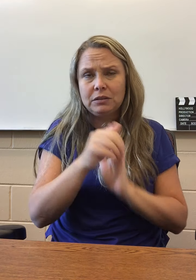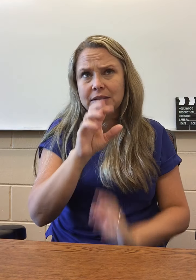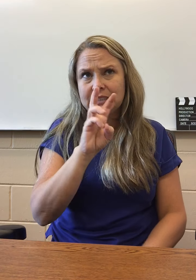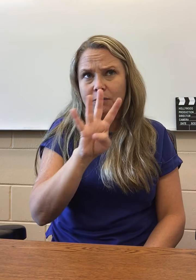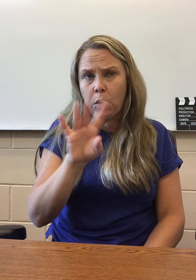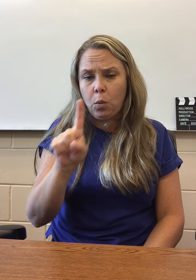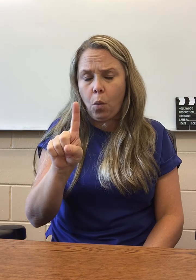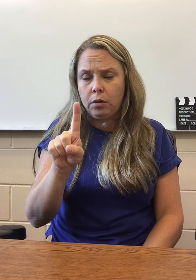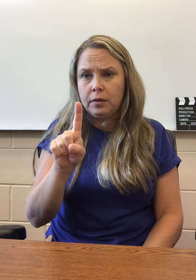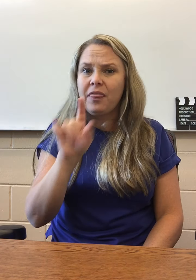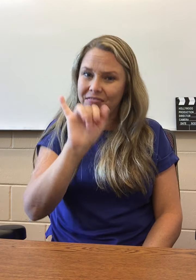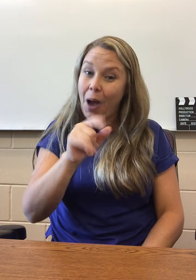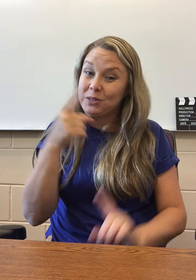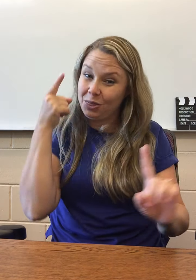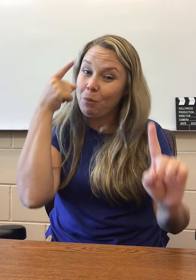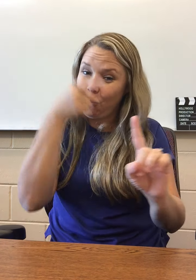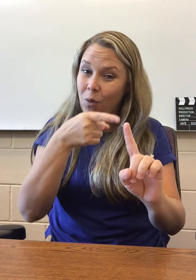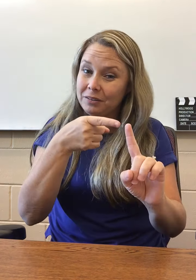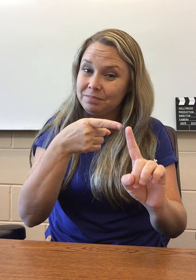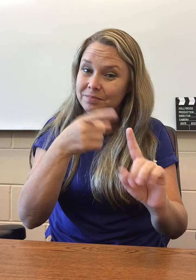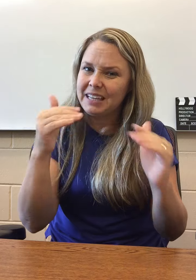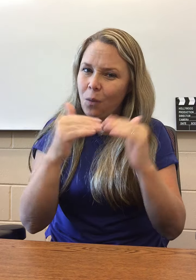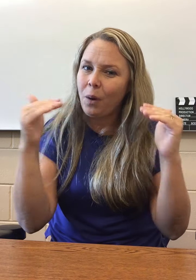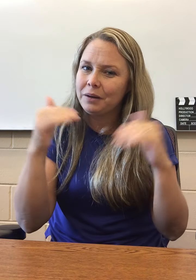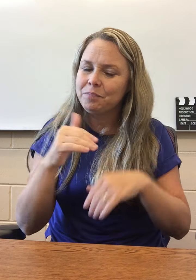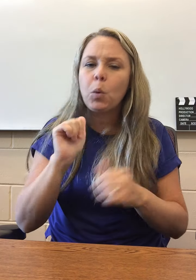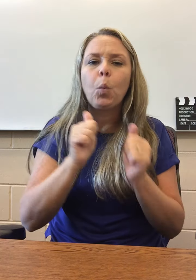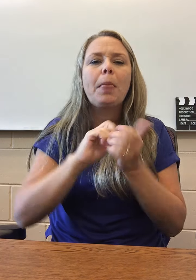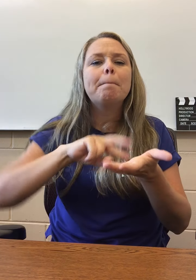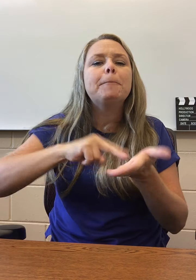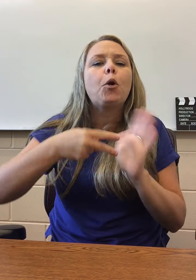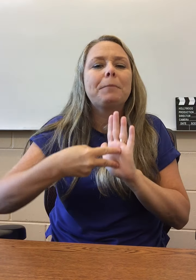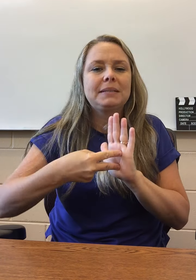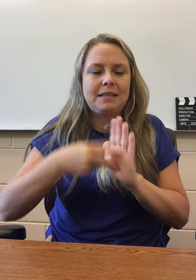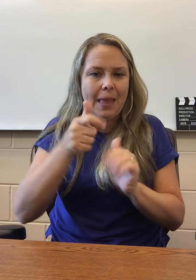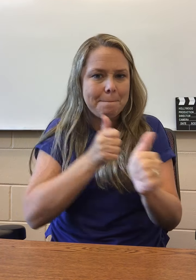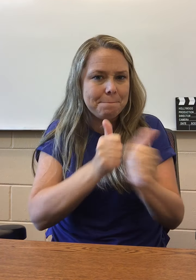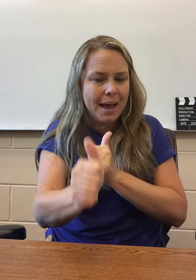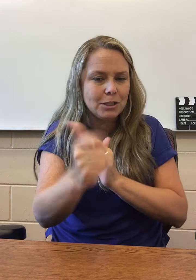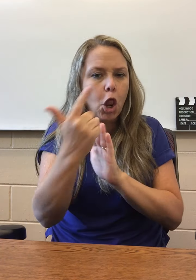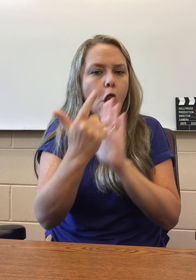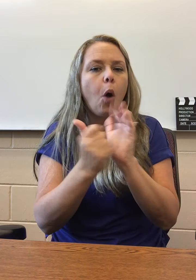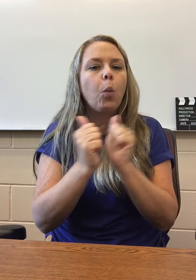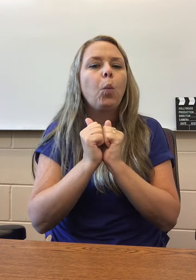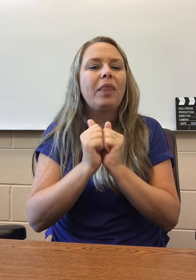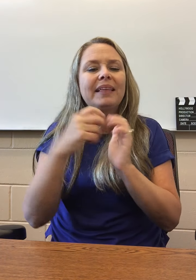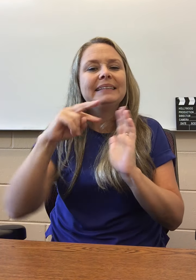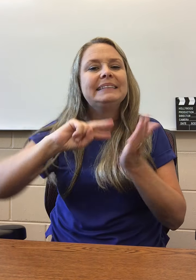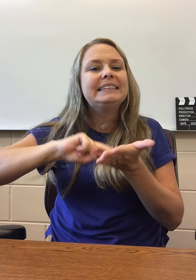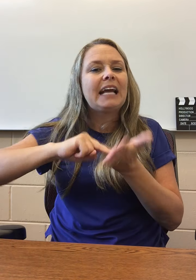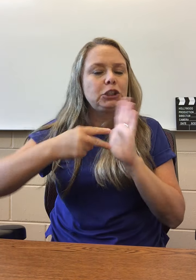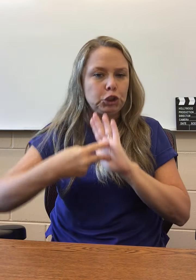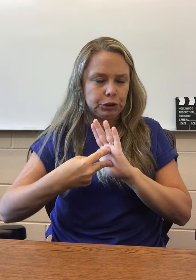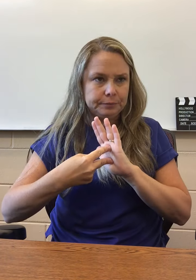the point inequity was with purpose they they passed this law with intention um your veteran teachers